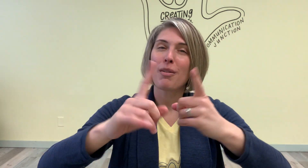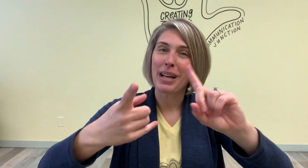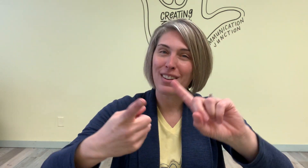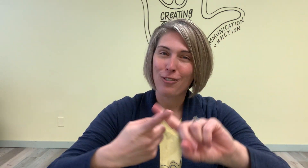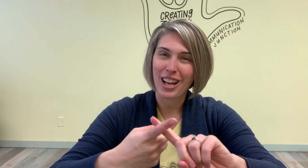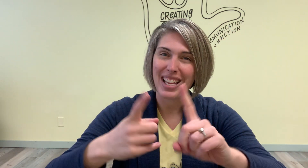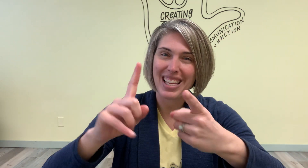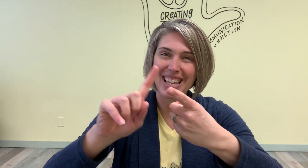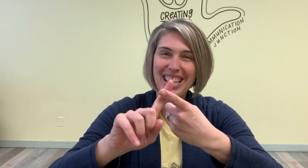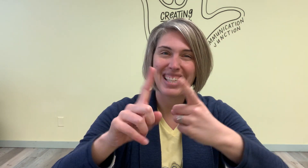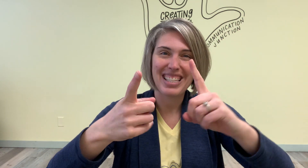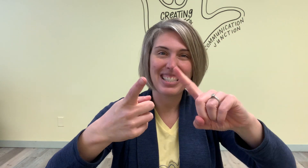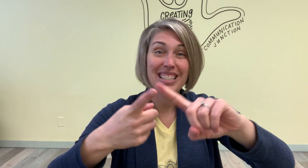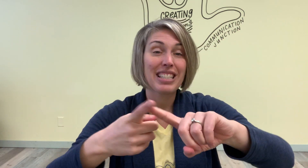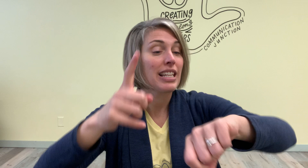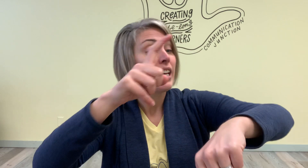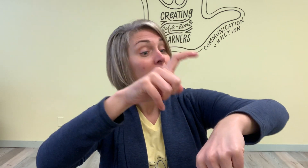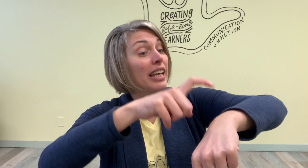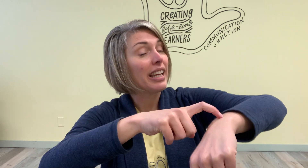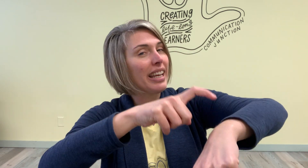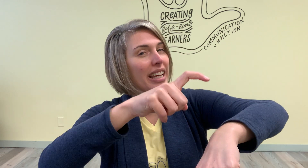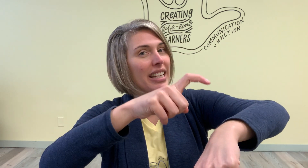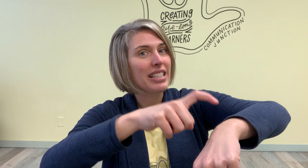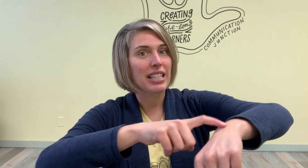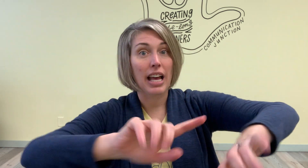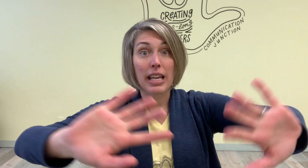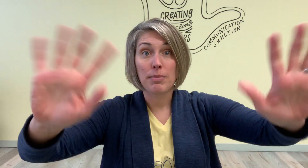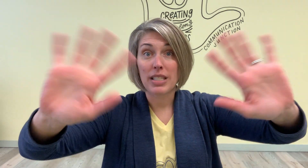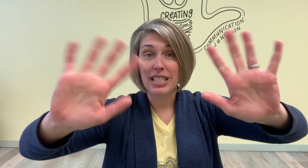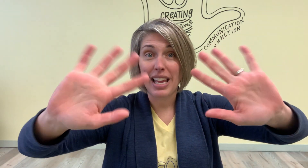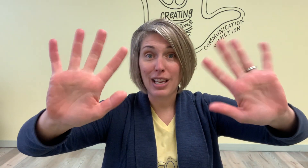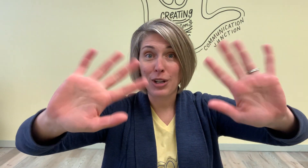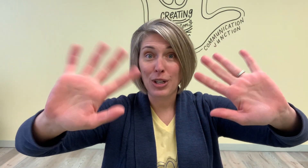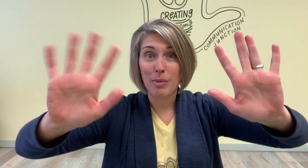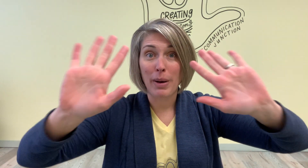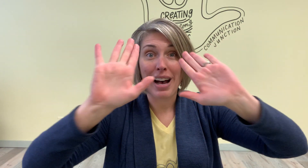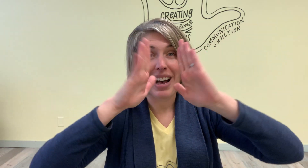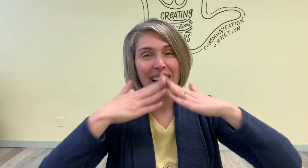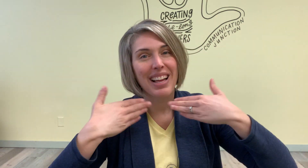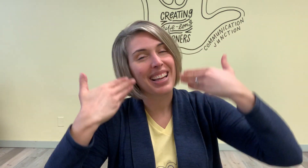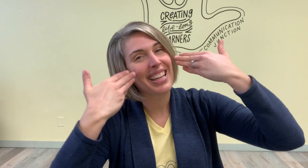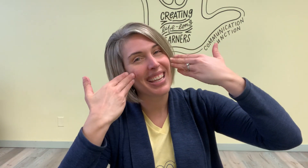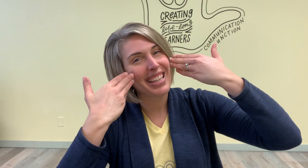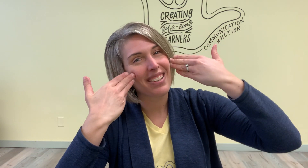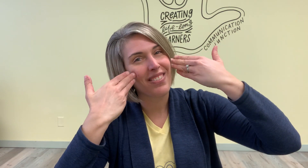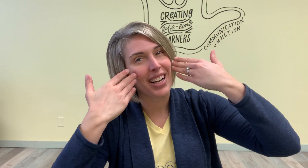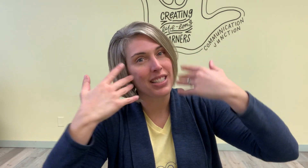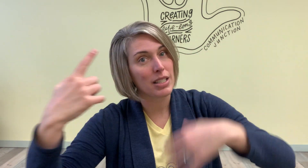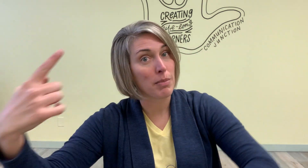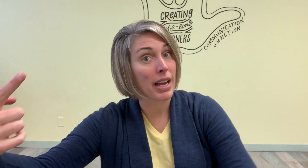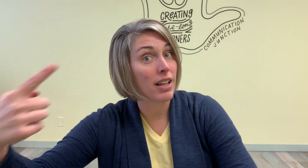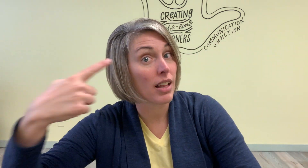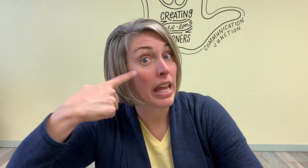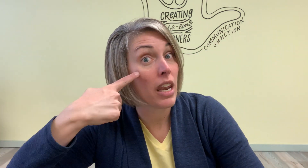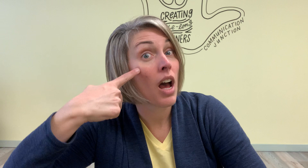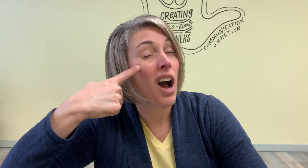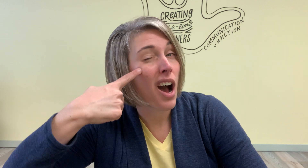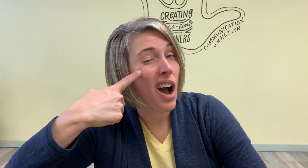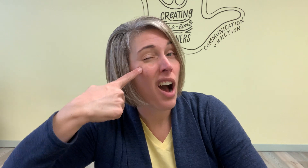my friends. It is time to say goodbye. Give a smile and